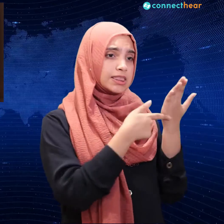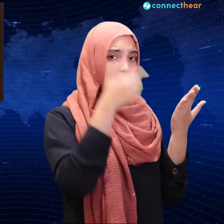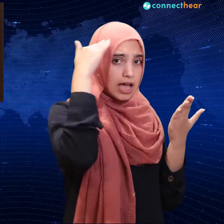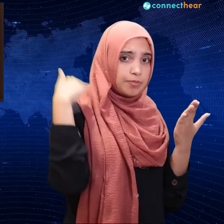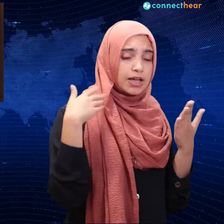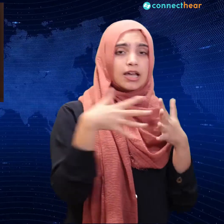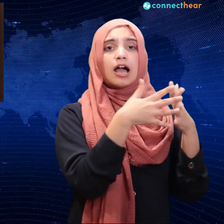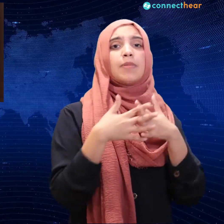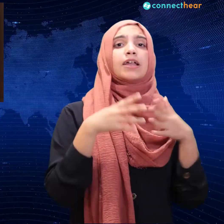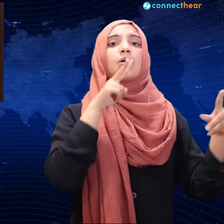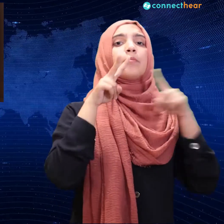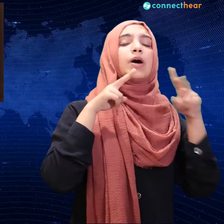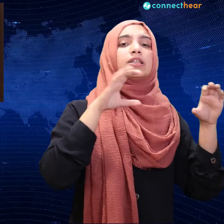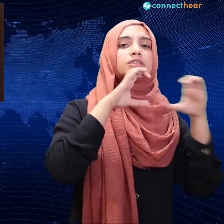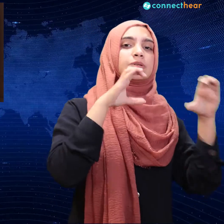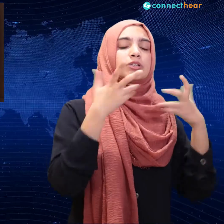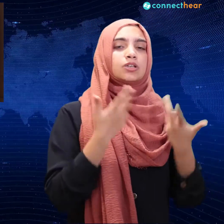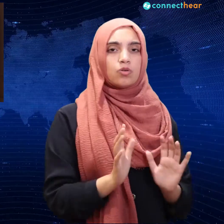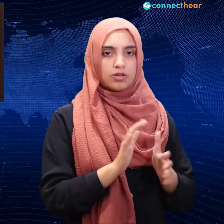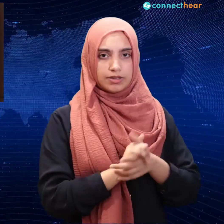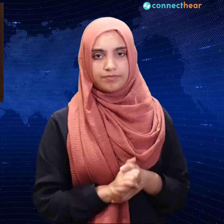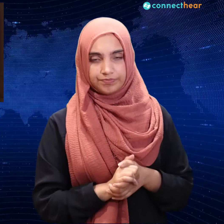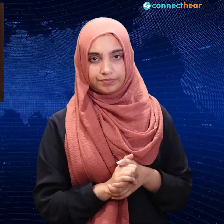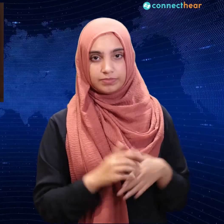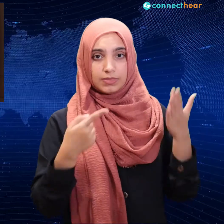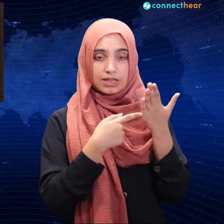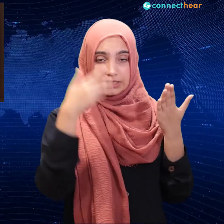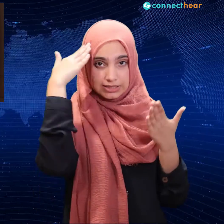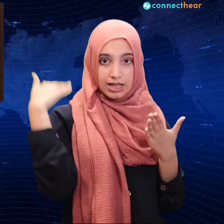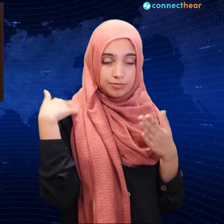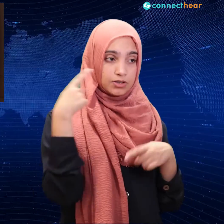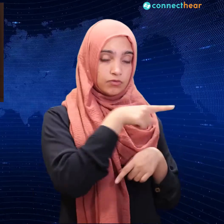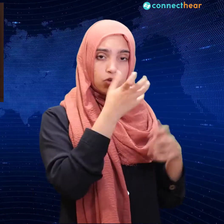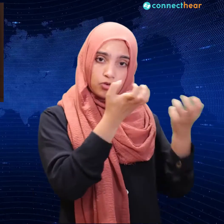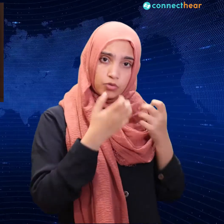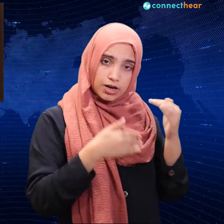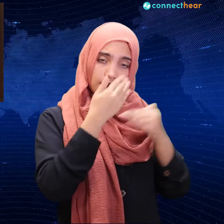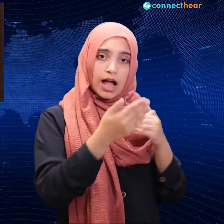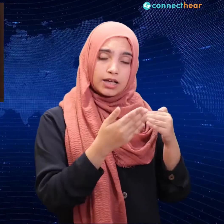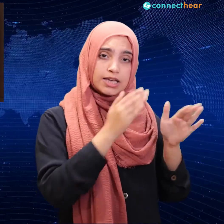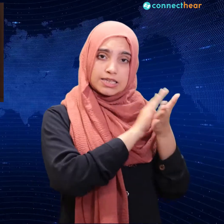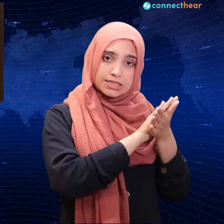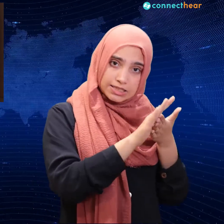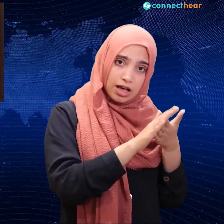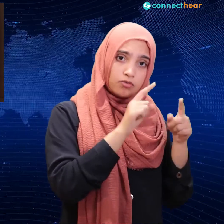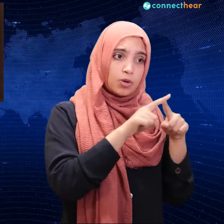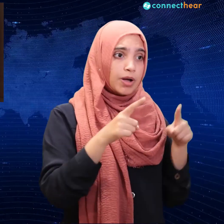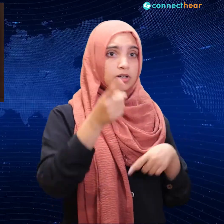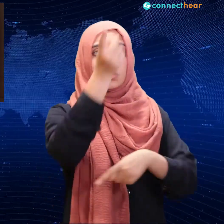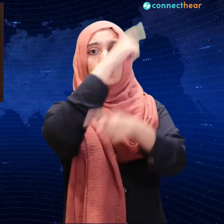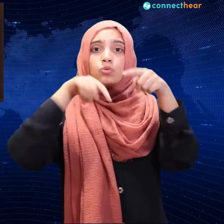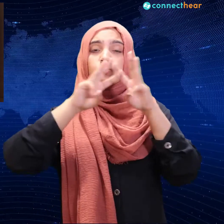The Taliban were ready for having an inclusive government with everyone else, but they refused to sit with the